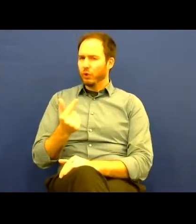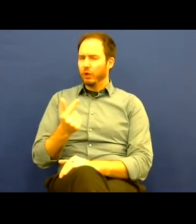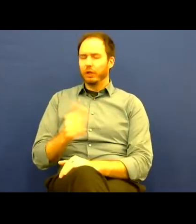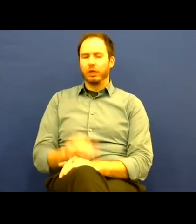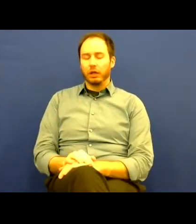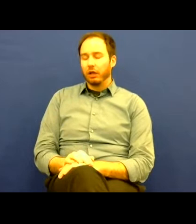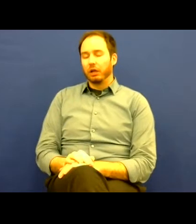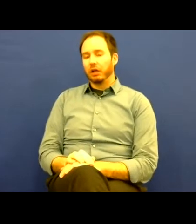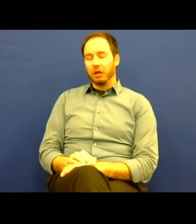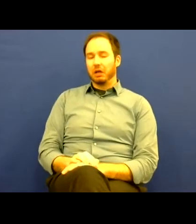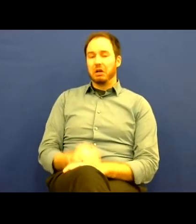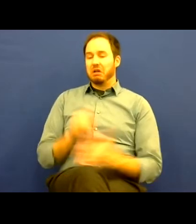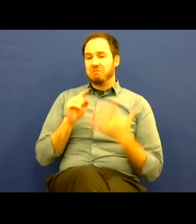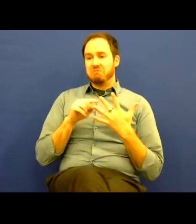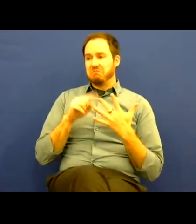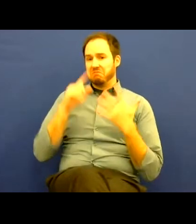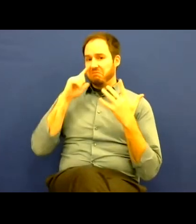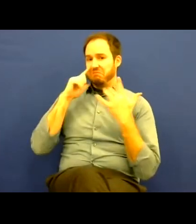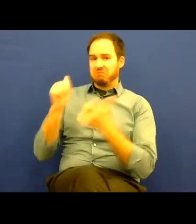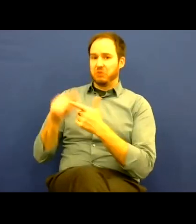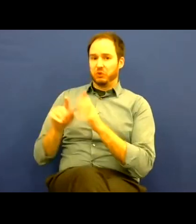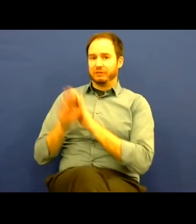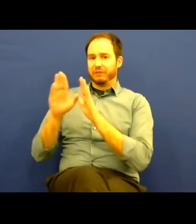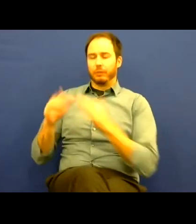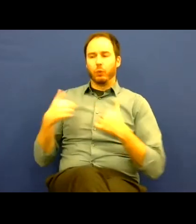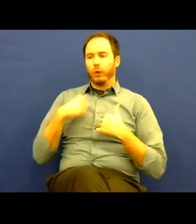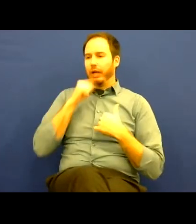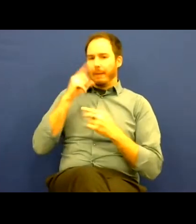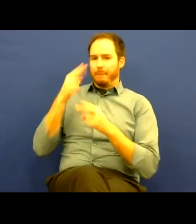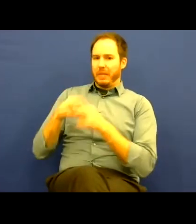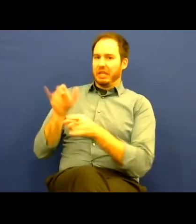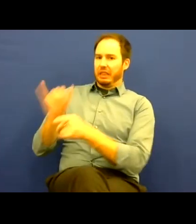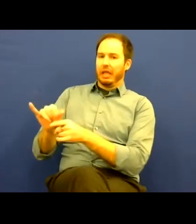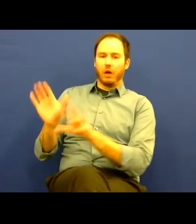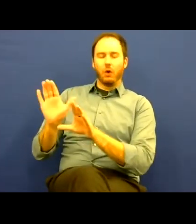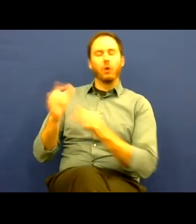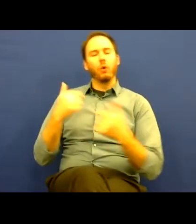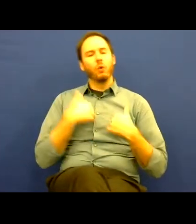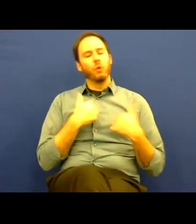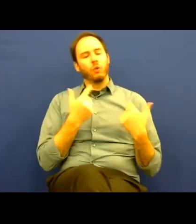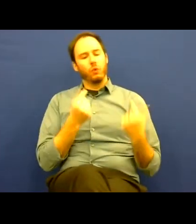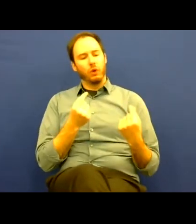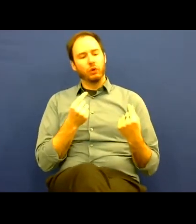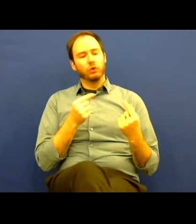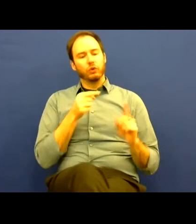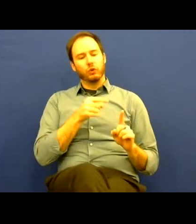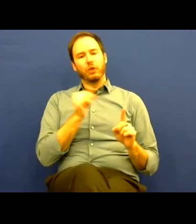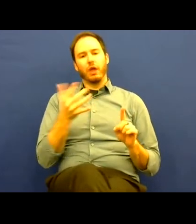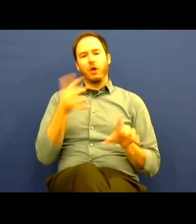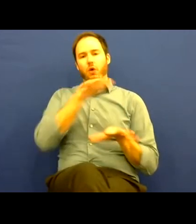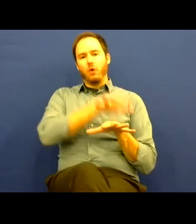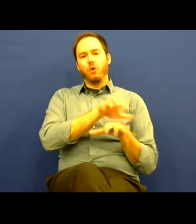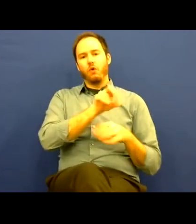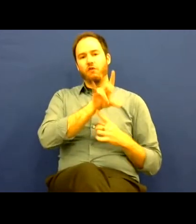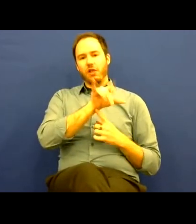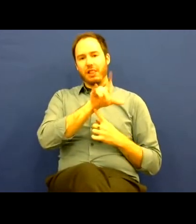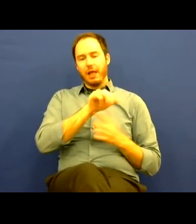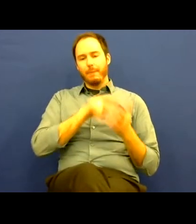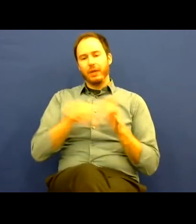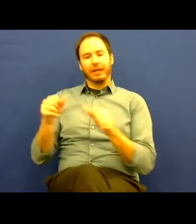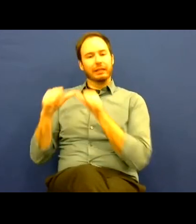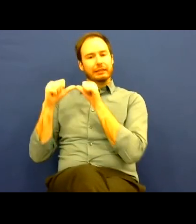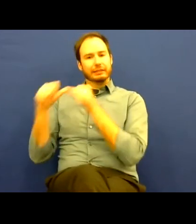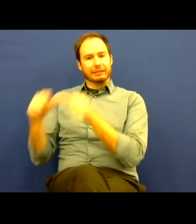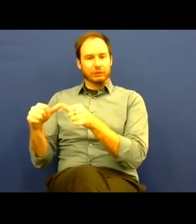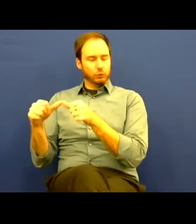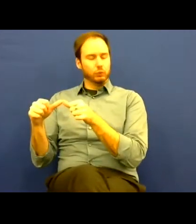That's totally up to the developers, the owners of those parcels. We're not addressing that. What the addition of the overlay zone, they can continue to